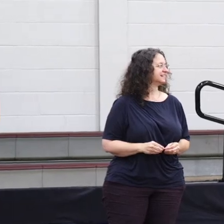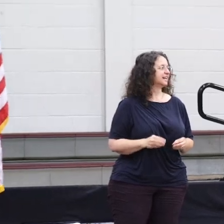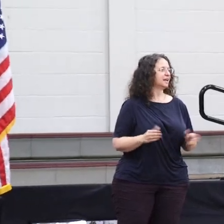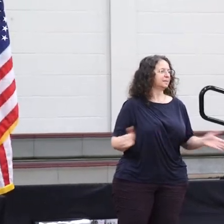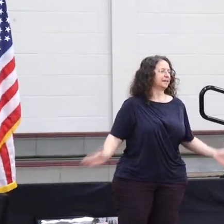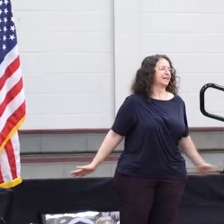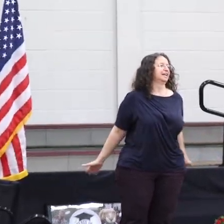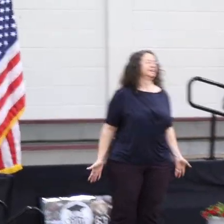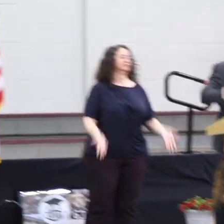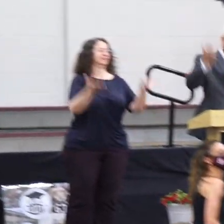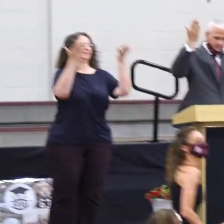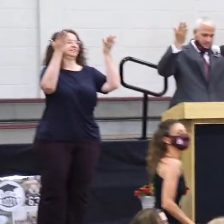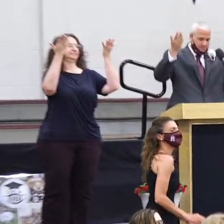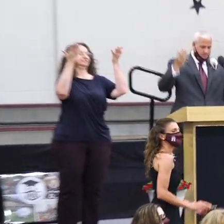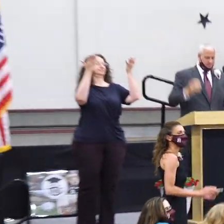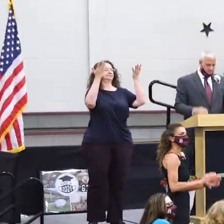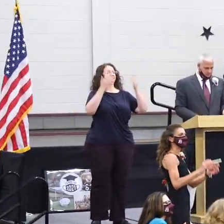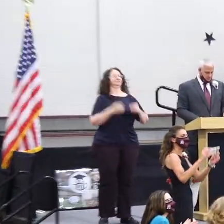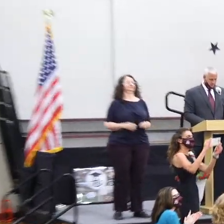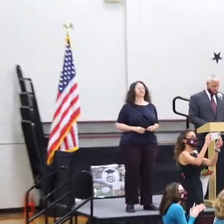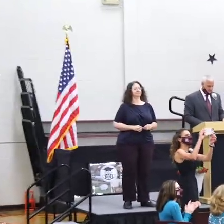please rise.